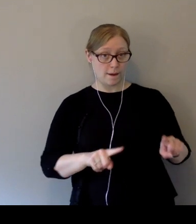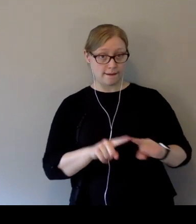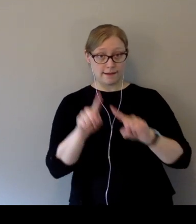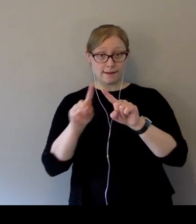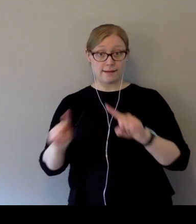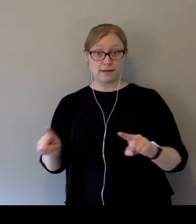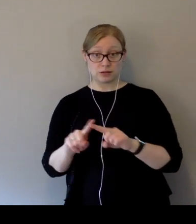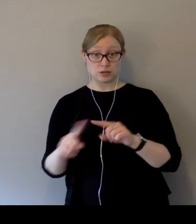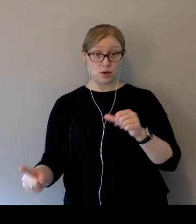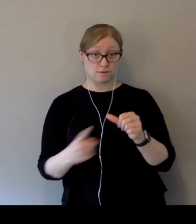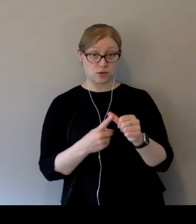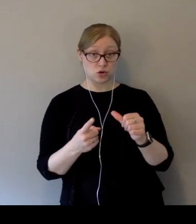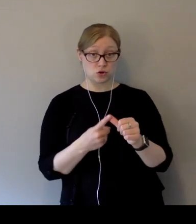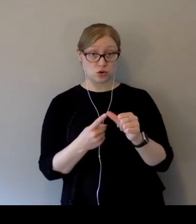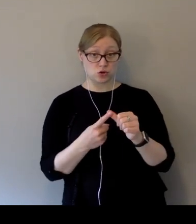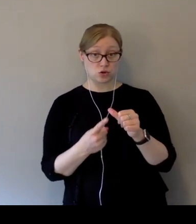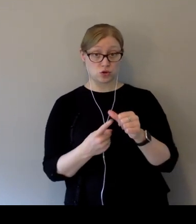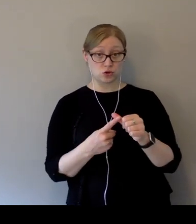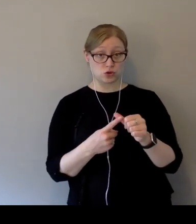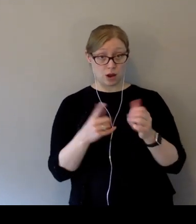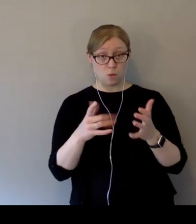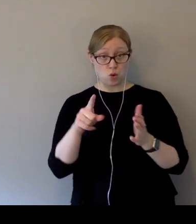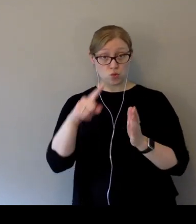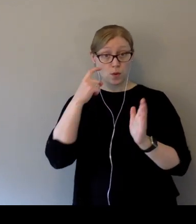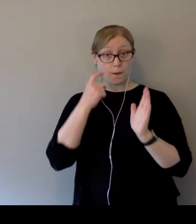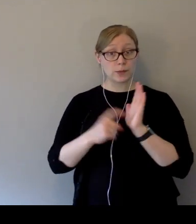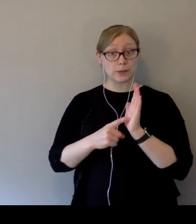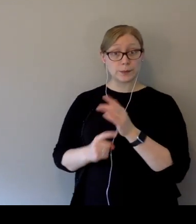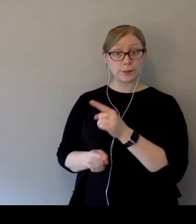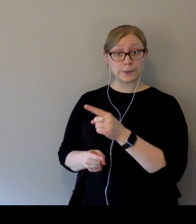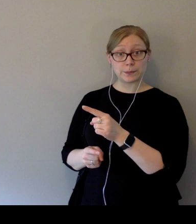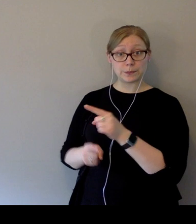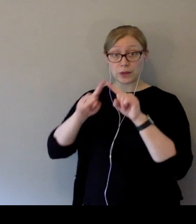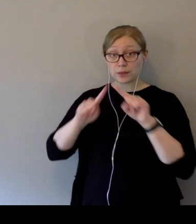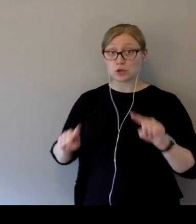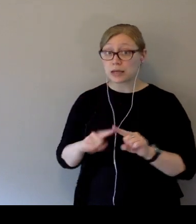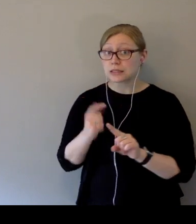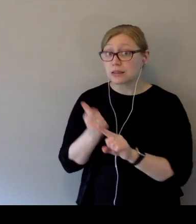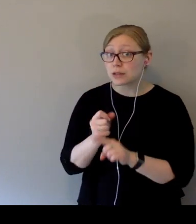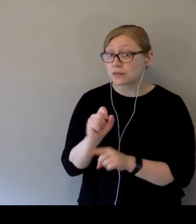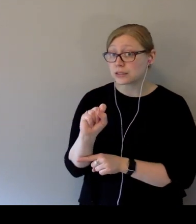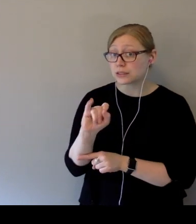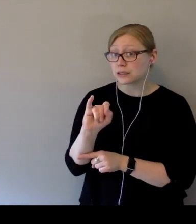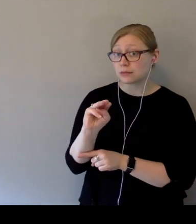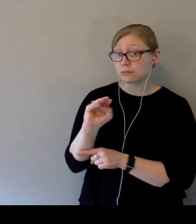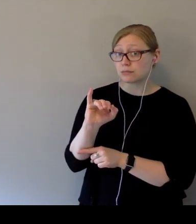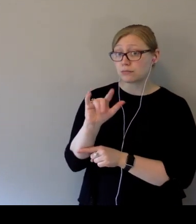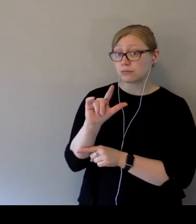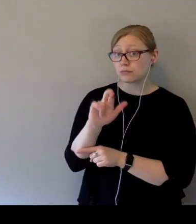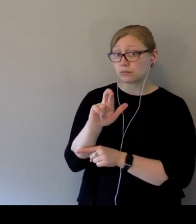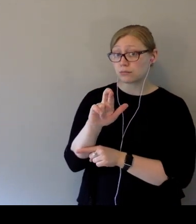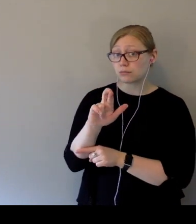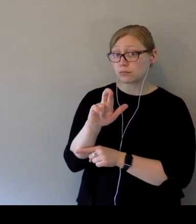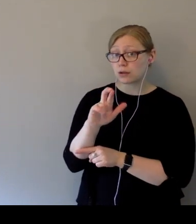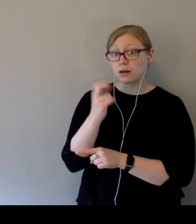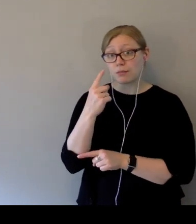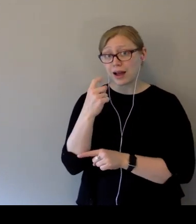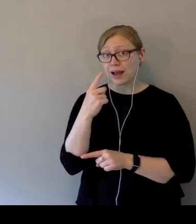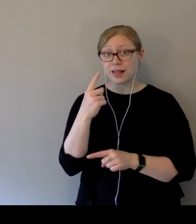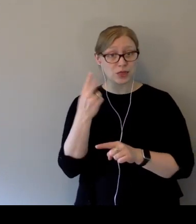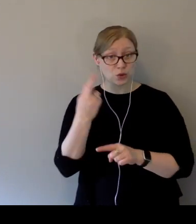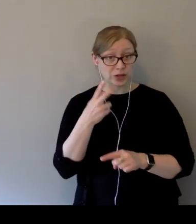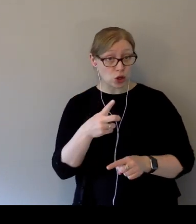you to notice is that the triangles are similar, but the reason you gave that